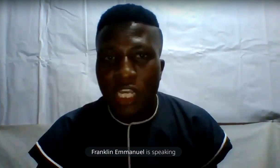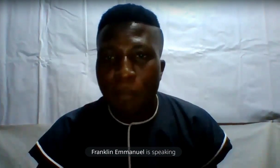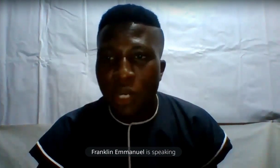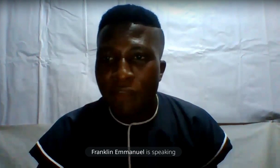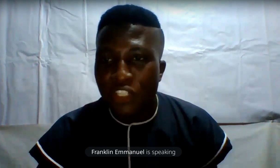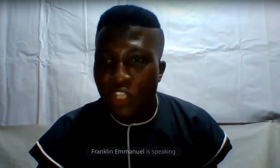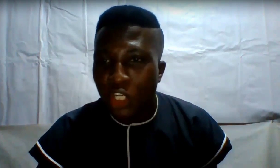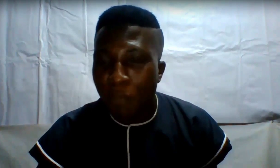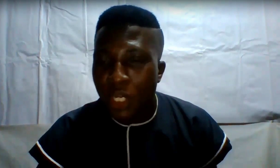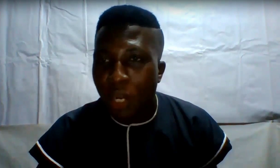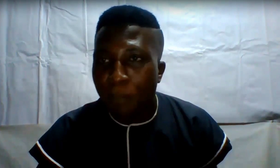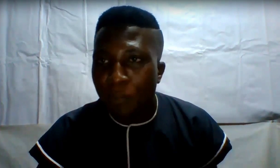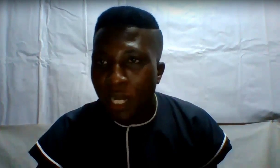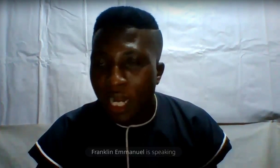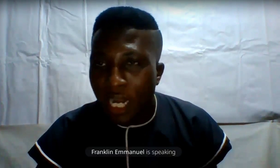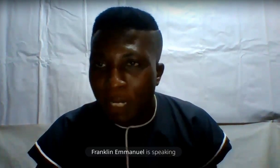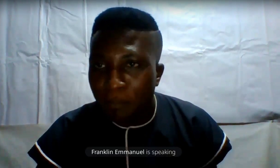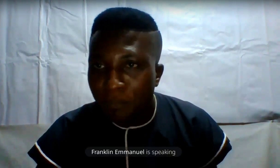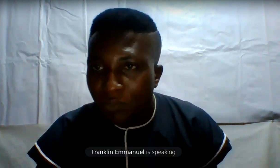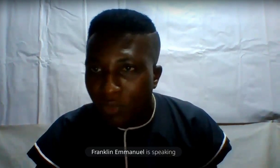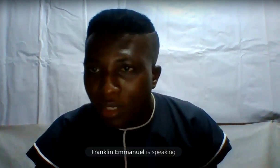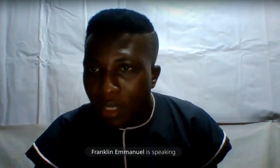let's have. I can see. Sorry, hold up.